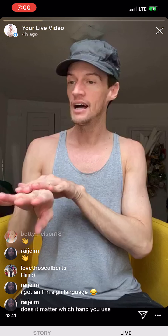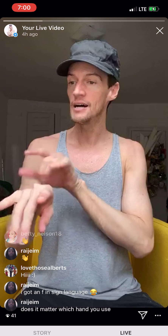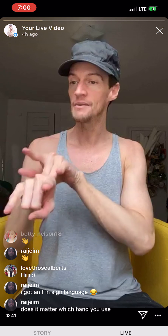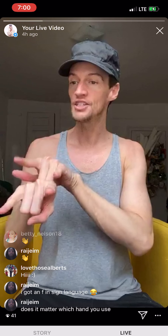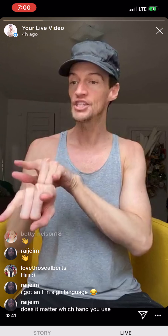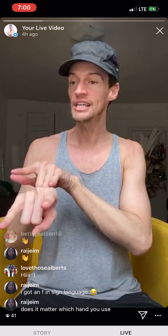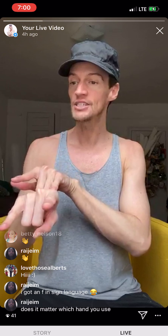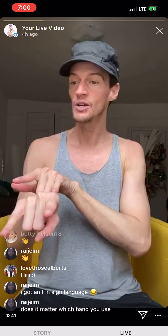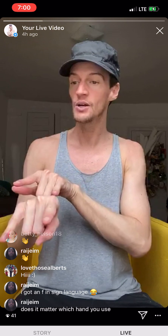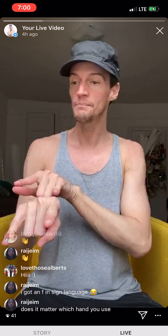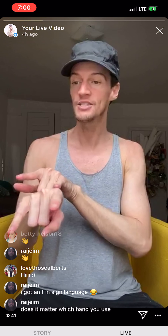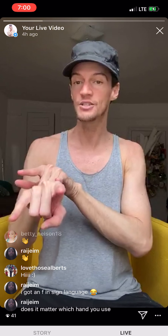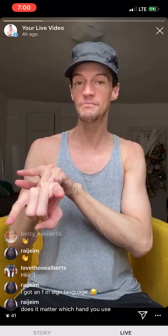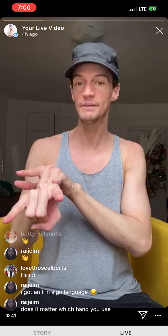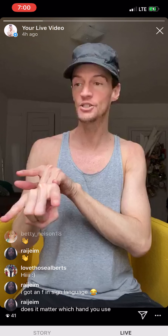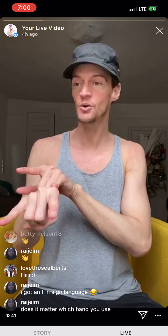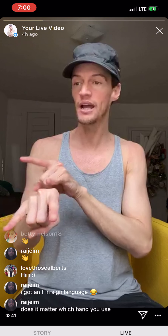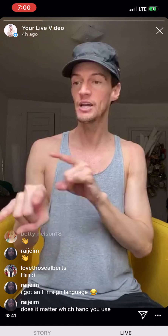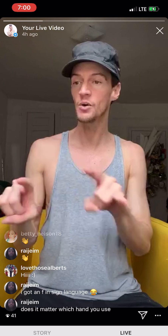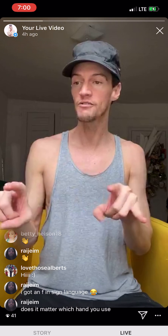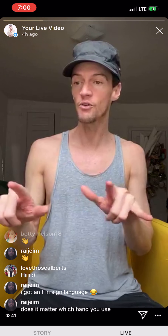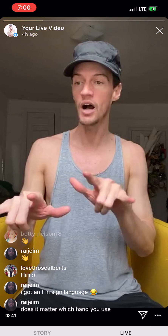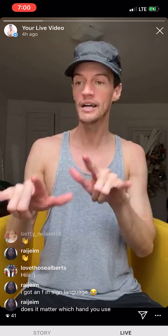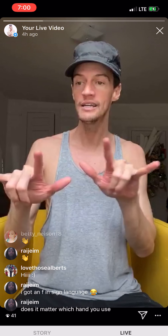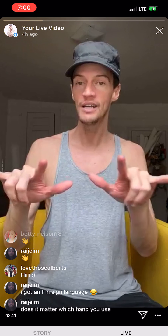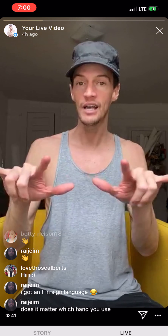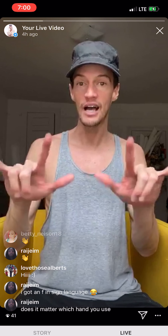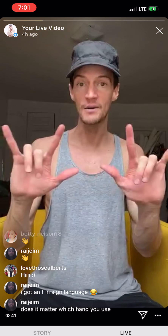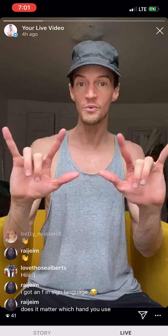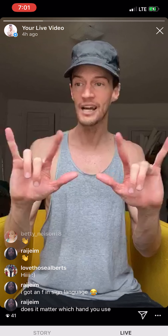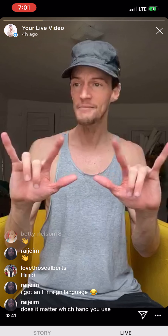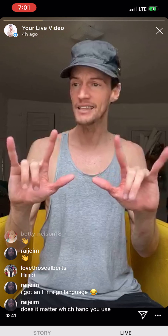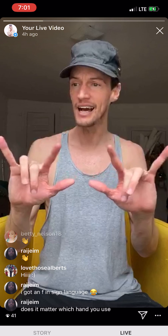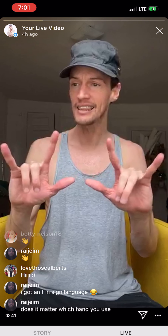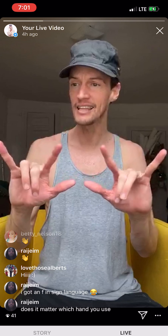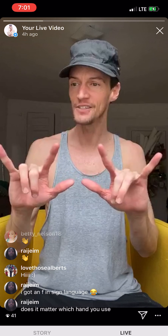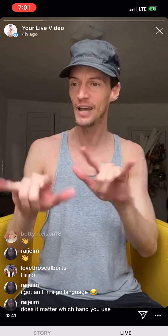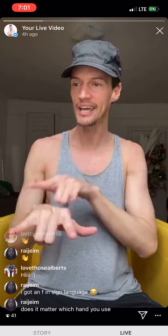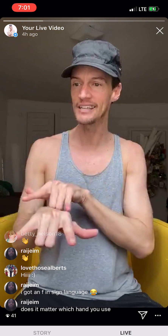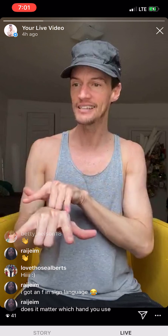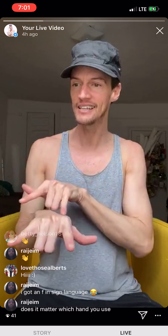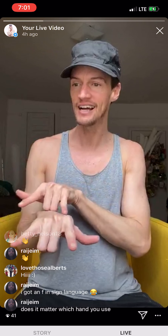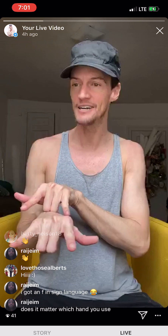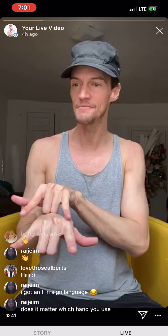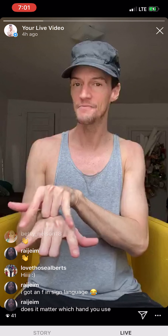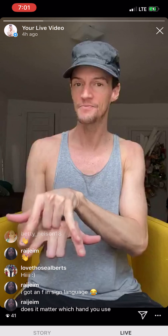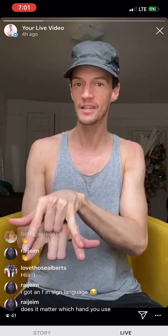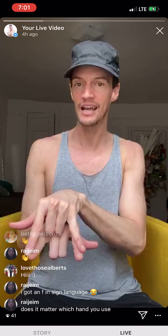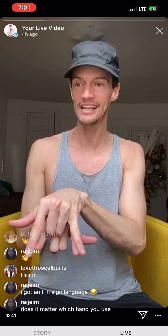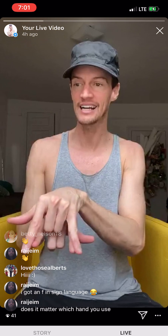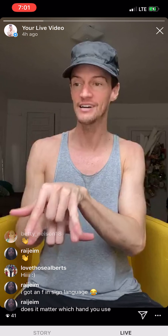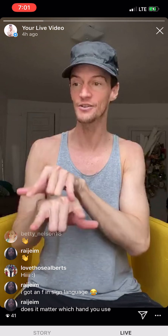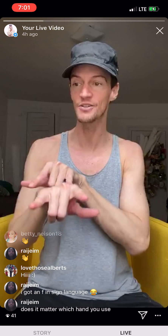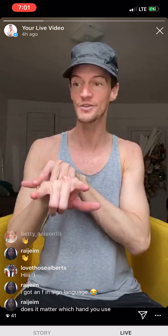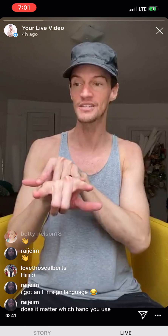cheat betray or fraud. Um we kind of make the I love you hand um and it covers. So this is